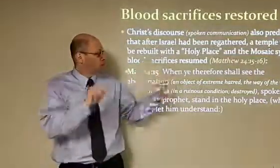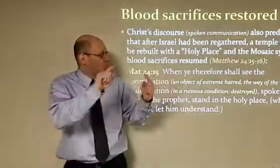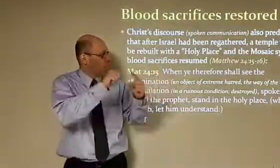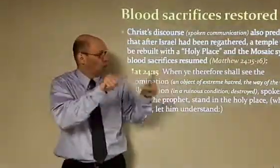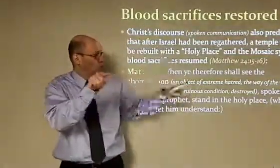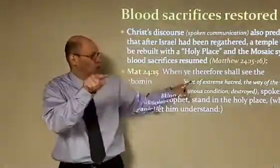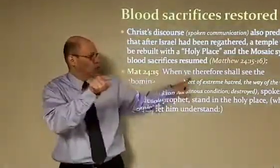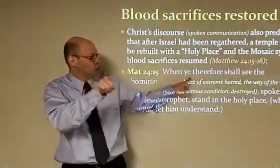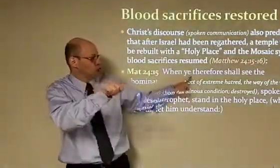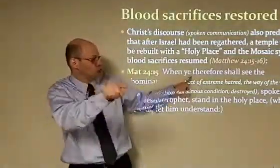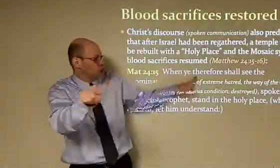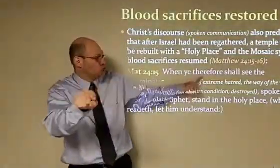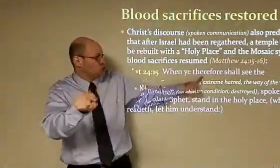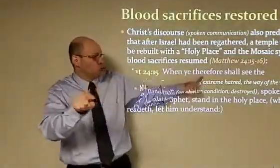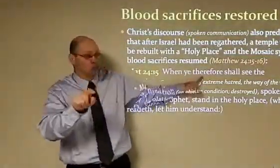again, Matthew 24:15.